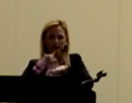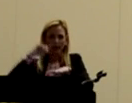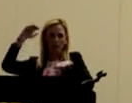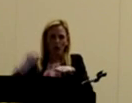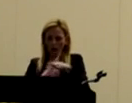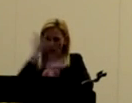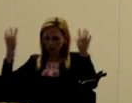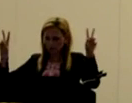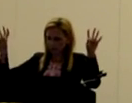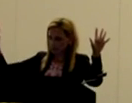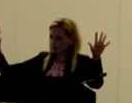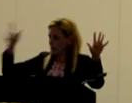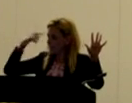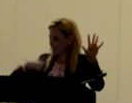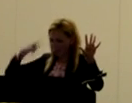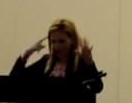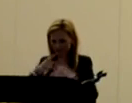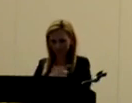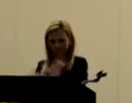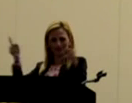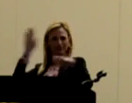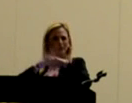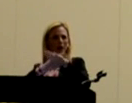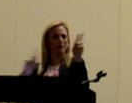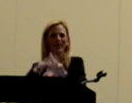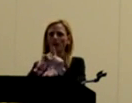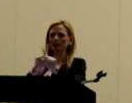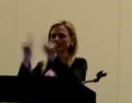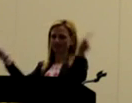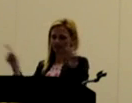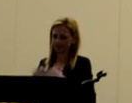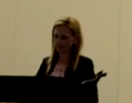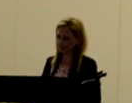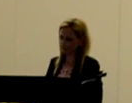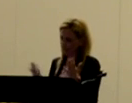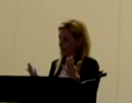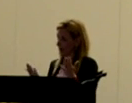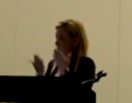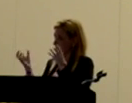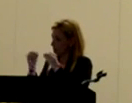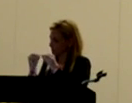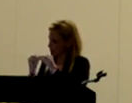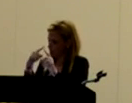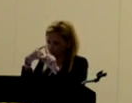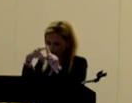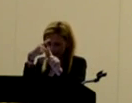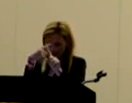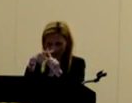said, caution, deaf child crossing, because I thought it would remind people that I was different, they offered a more